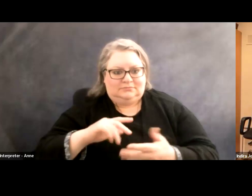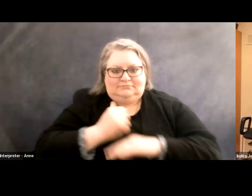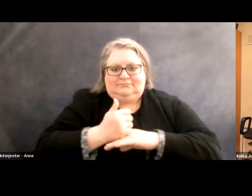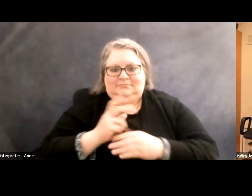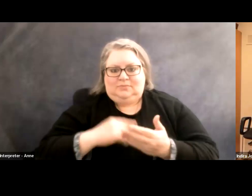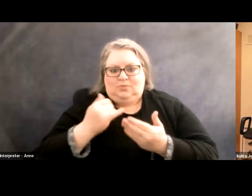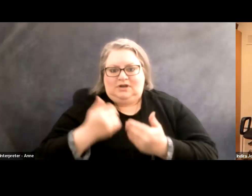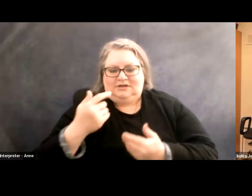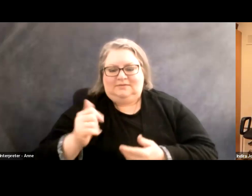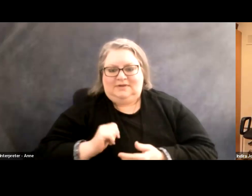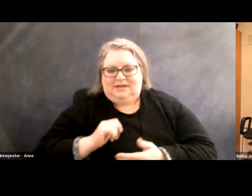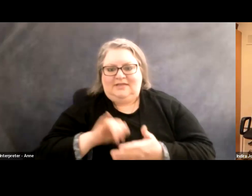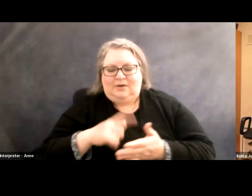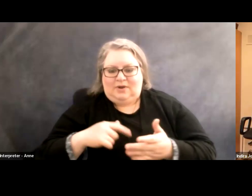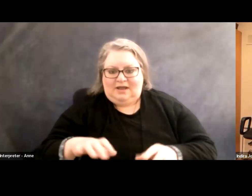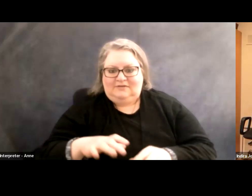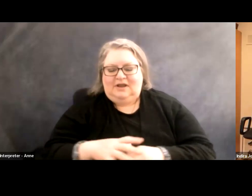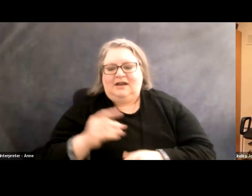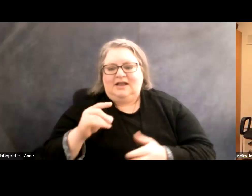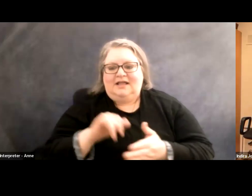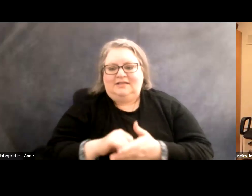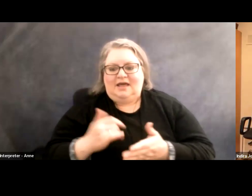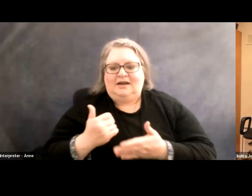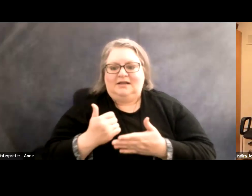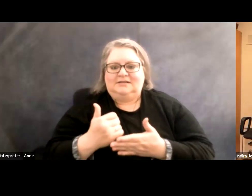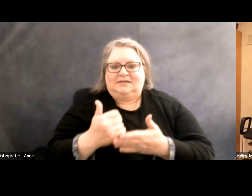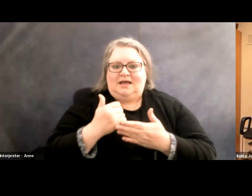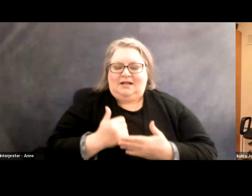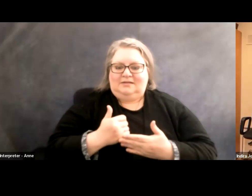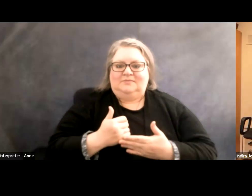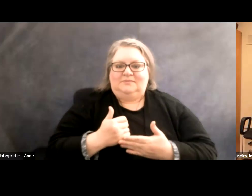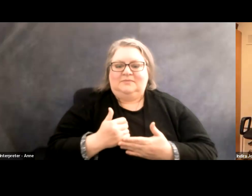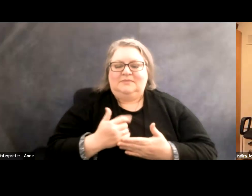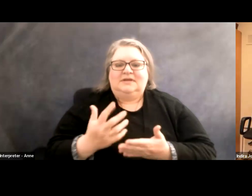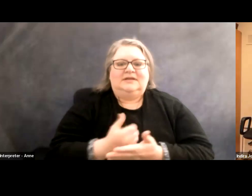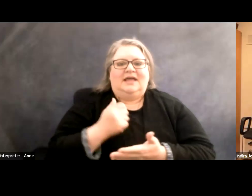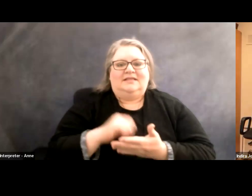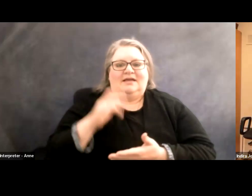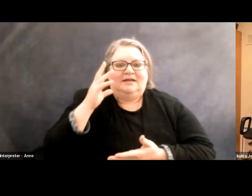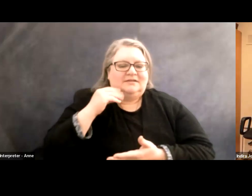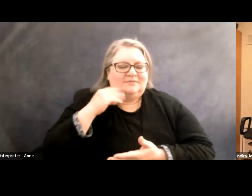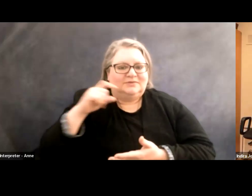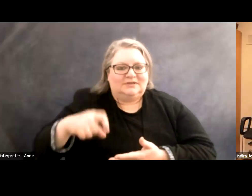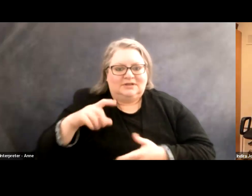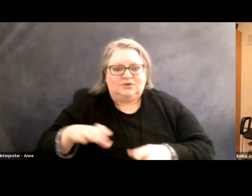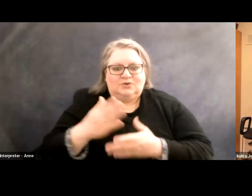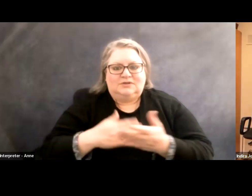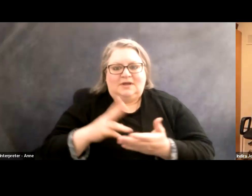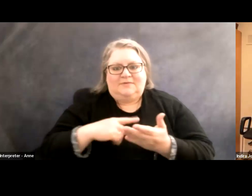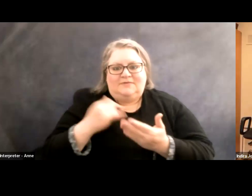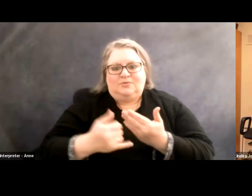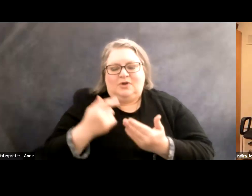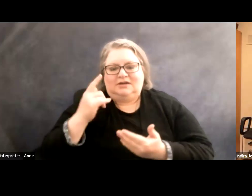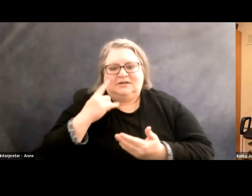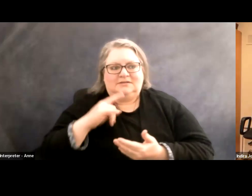myself, which is what I've done. And that has helped me get the experience necessary to do some of the projects, like